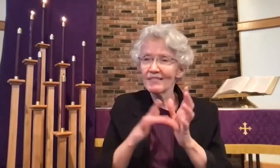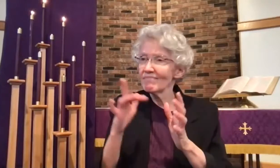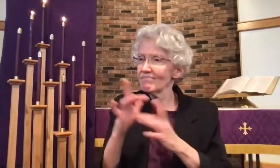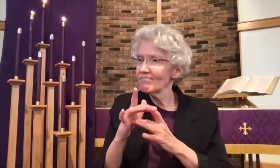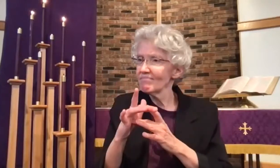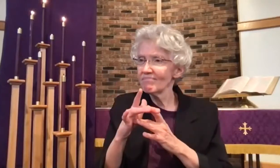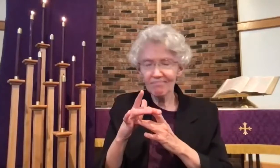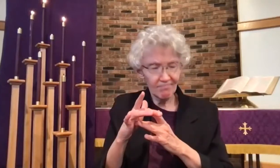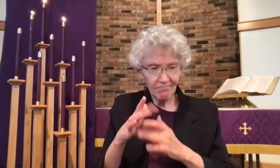And yet,